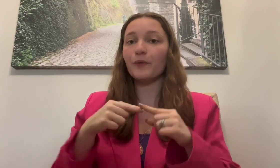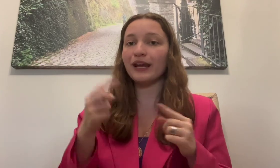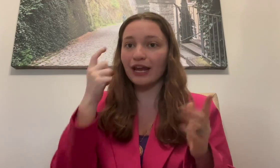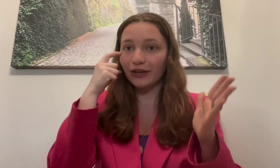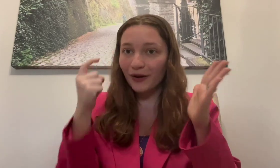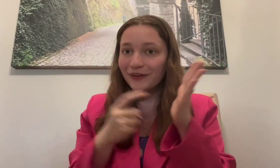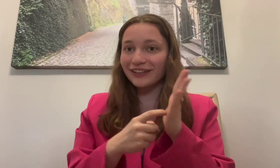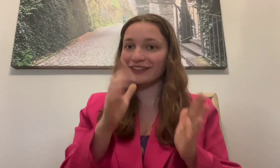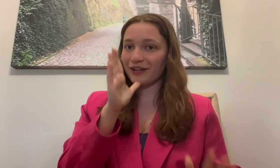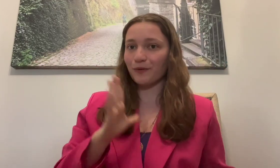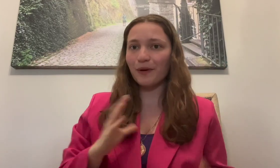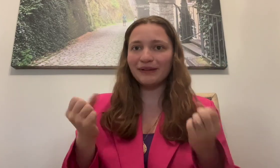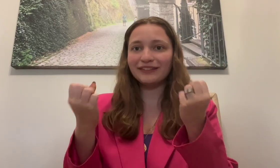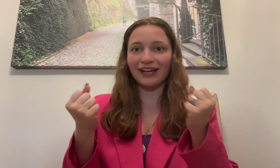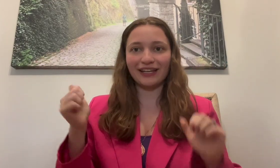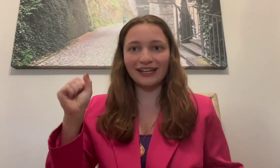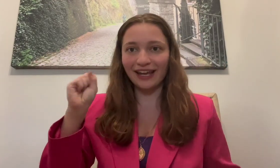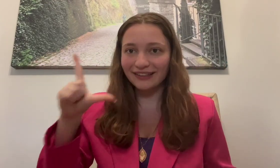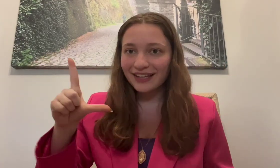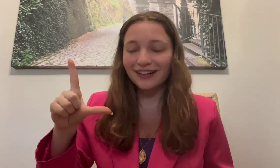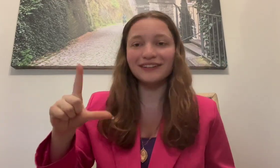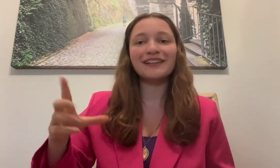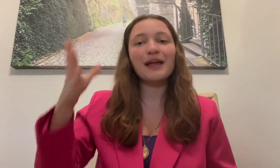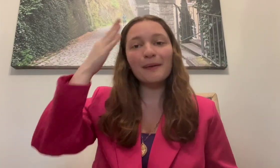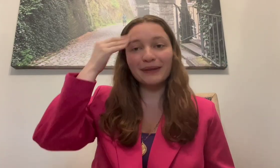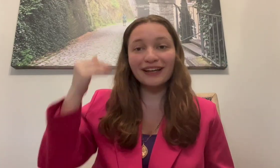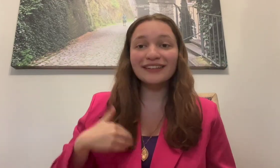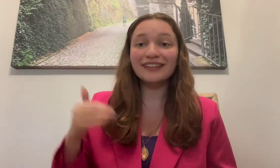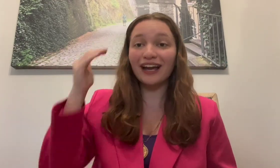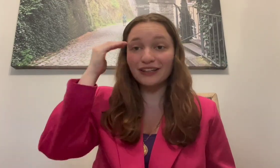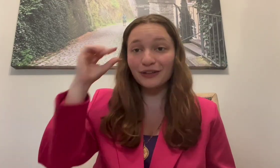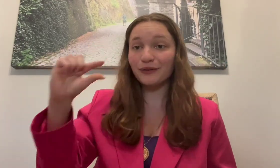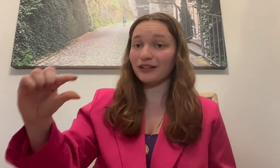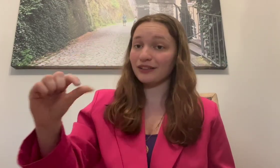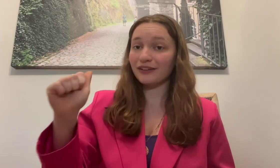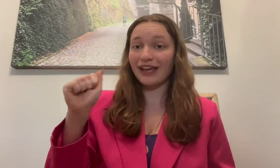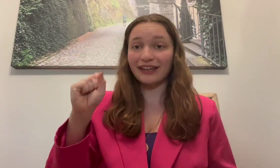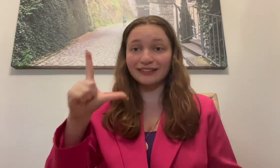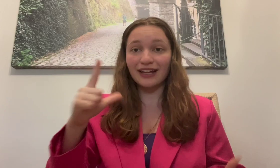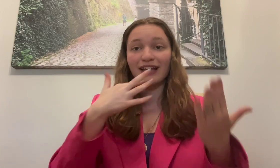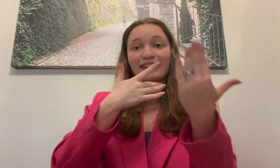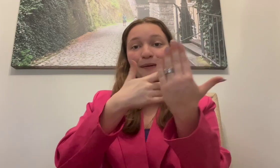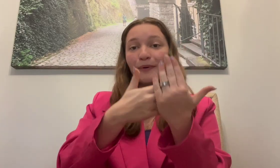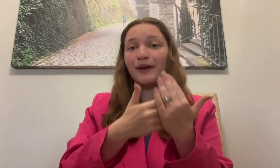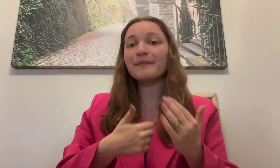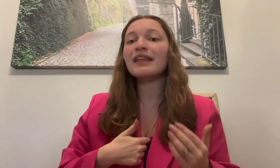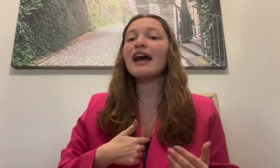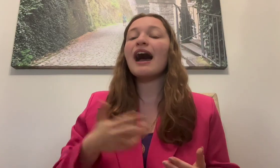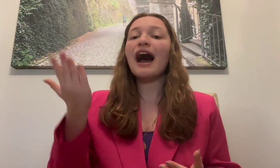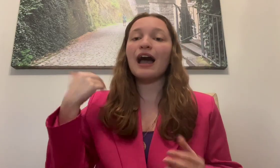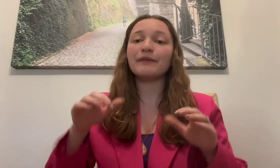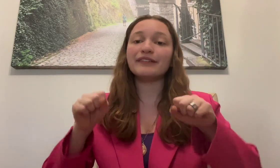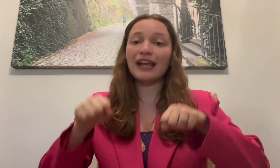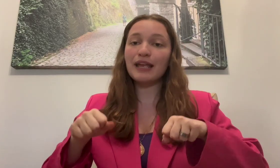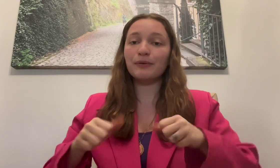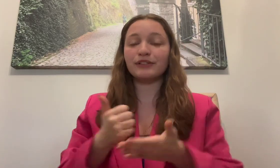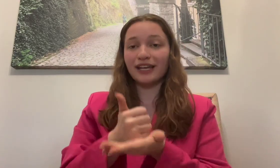I noticed a woman signing an ASL. Because I knew a little ASL at that point, I was able to help